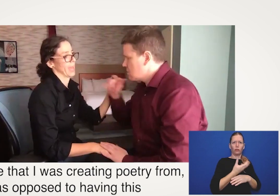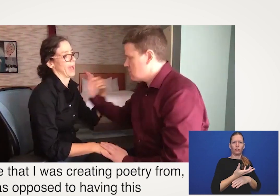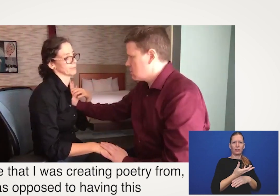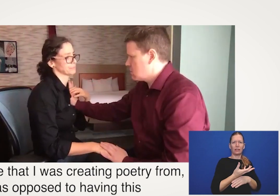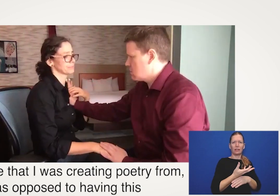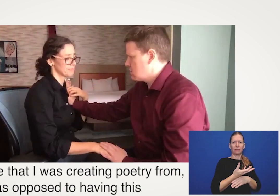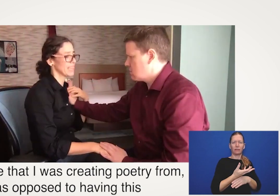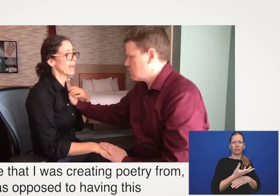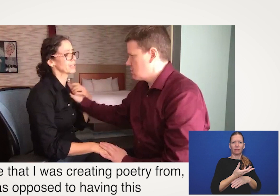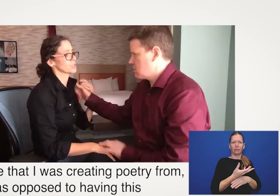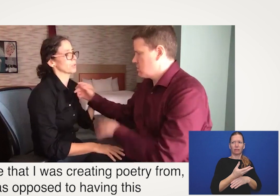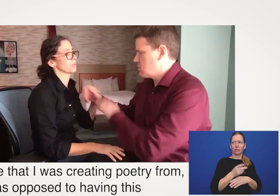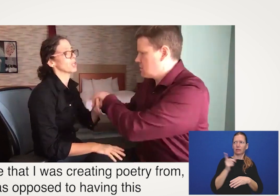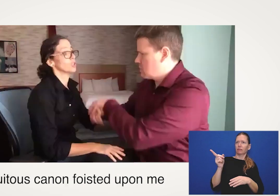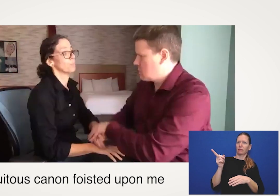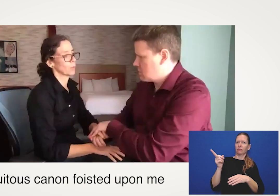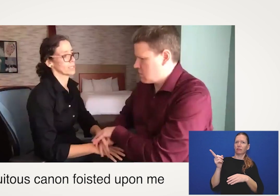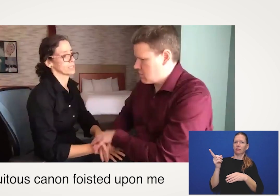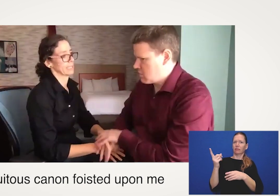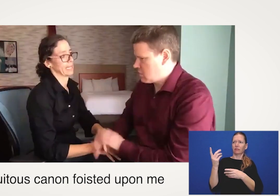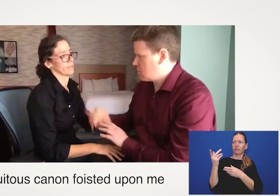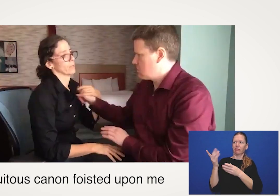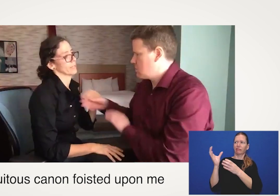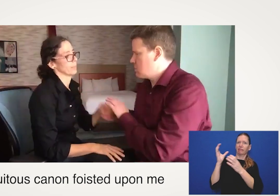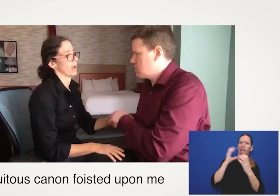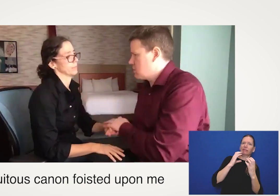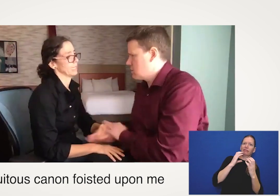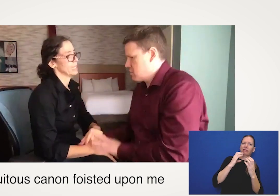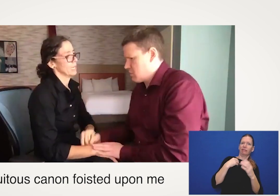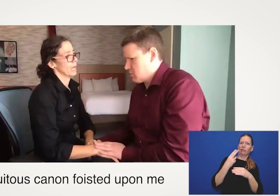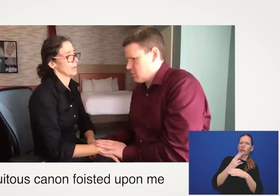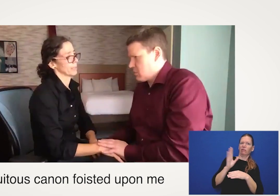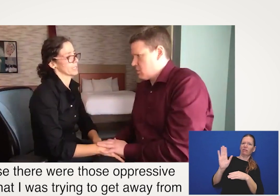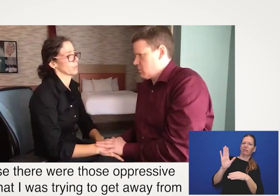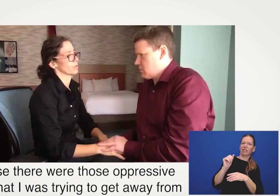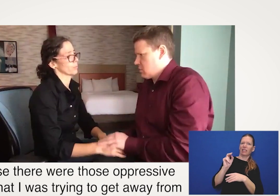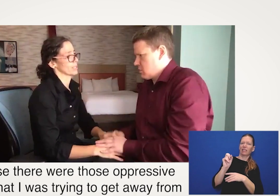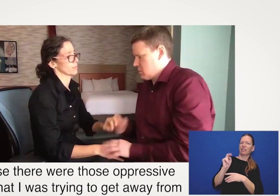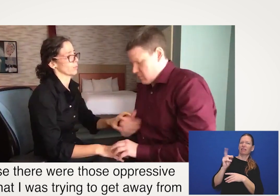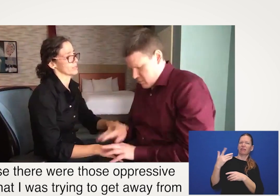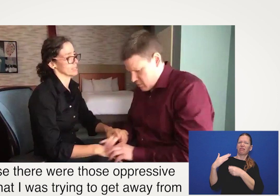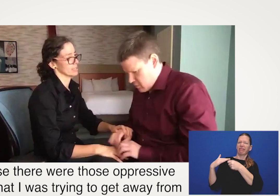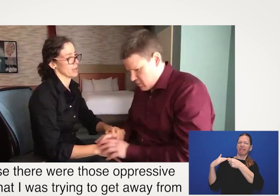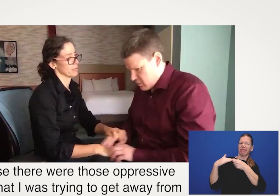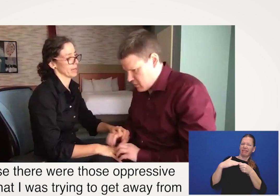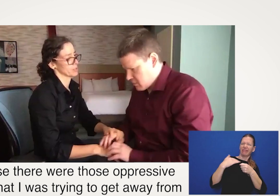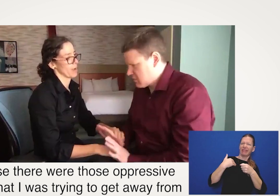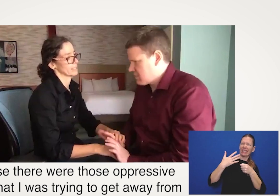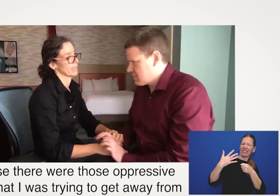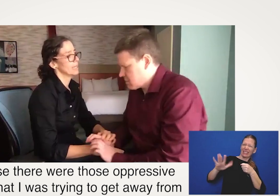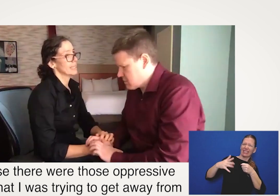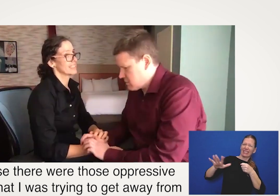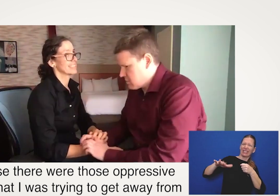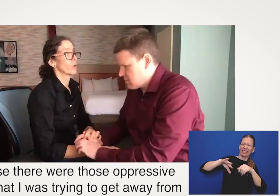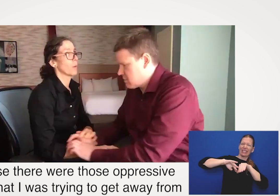opposed to having this sort of ubiquitous canon foisted upon me. Because there were those oppressive forces, that I was trying